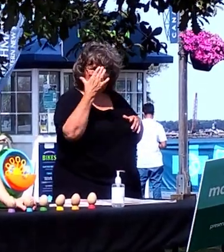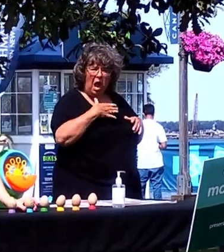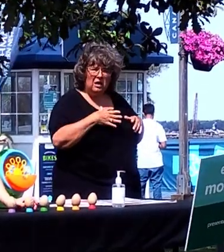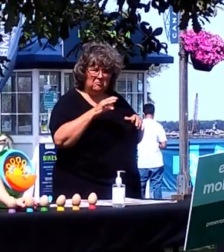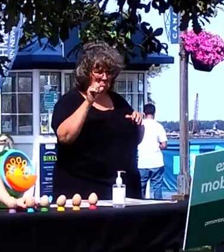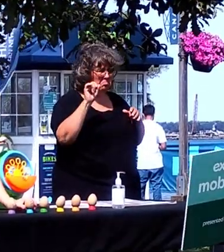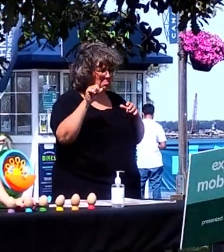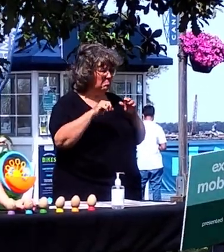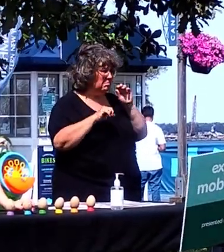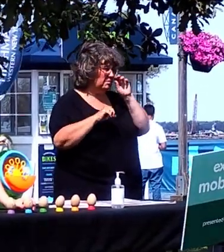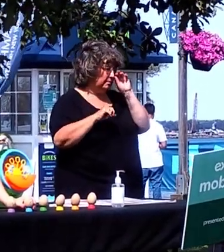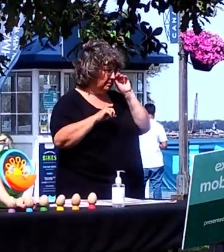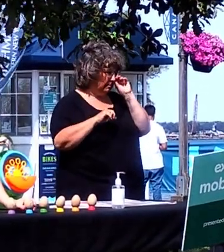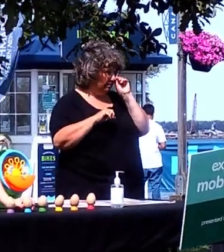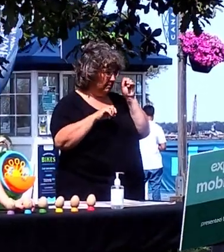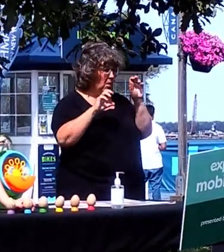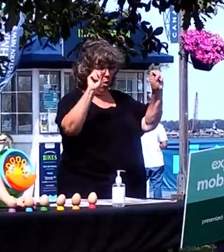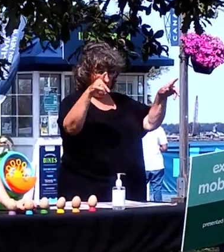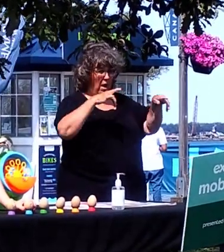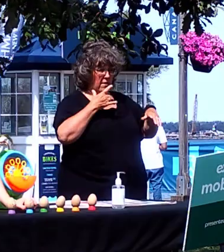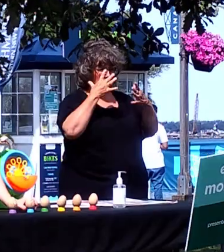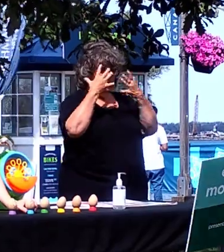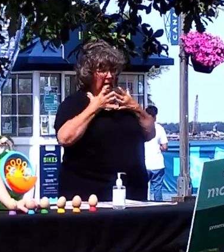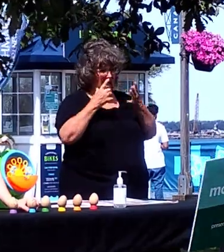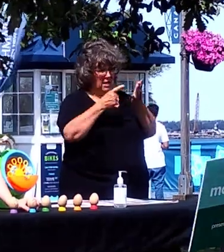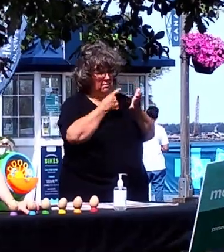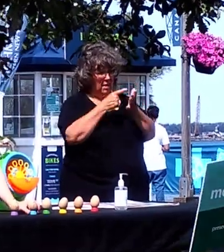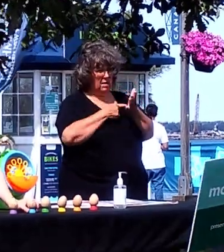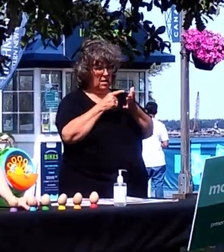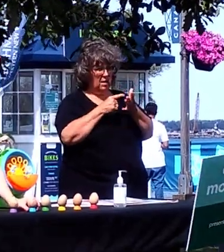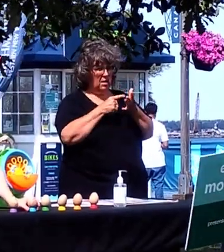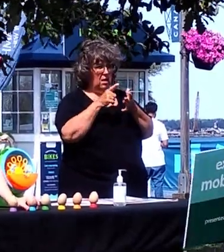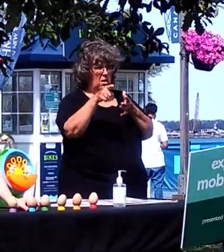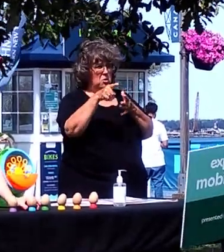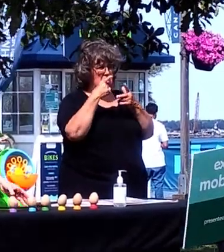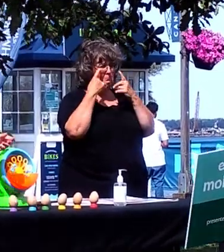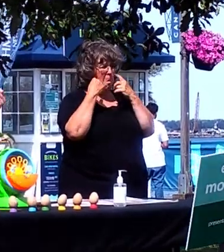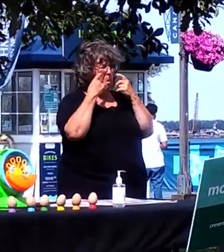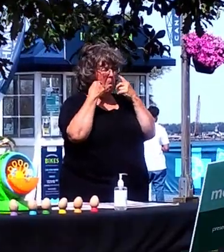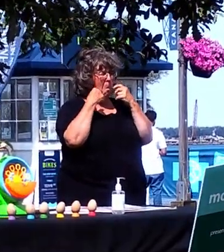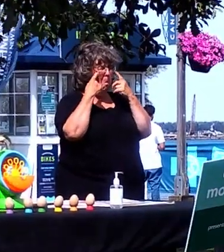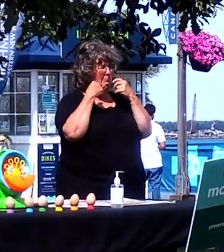sometimes? Yes, it is okay to feel sad sometimes. Can we pretend that we're crying?